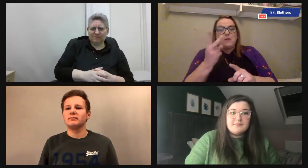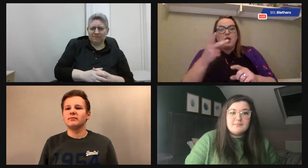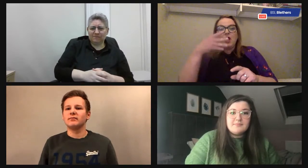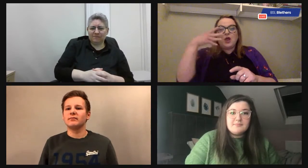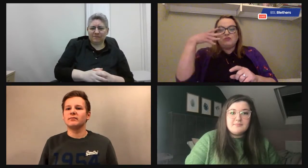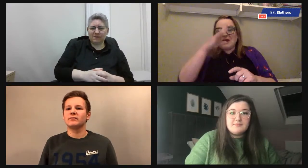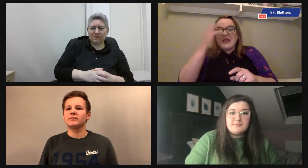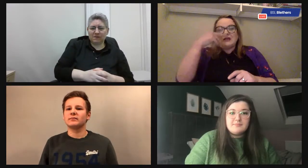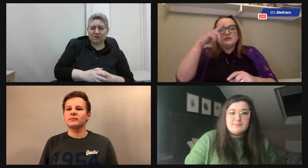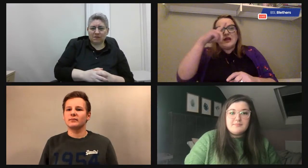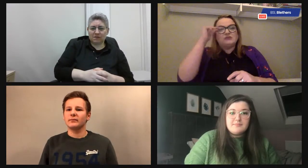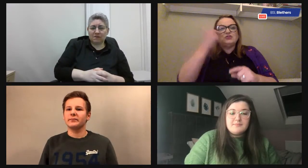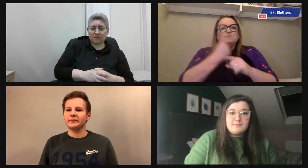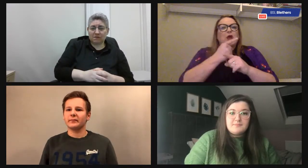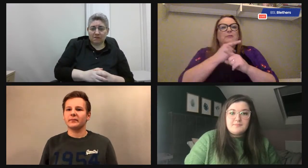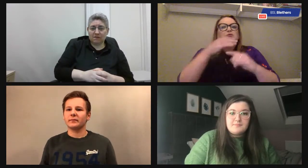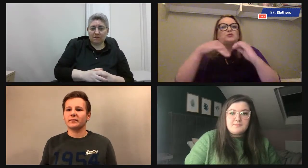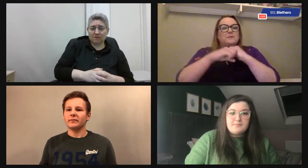What can we do that's preventative?